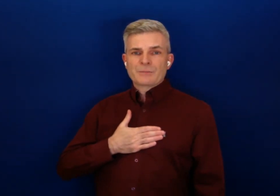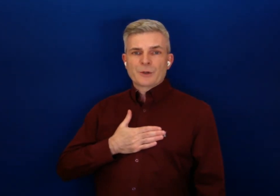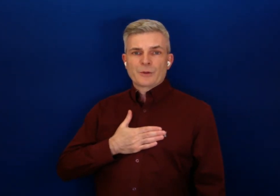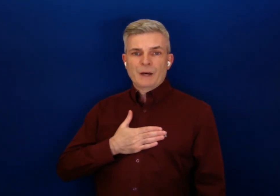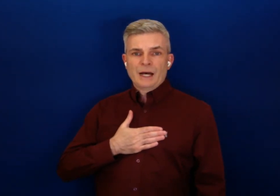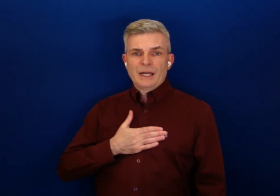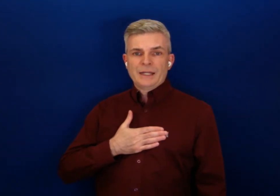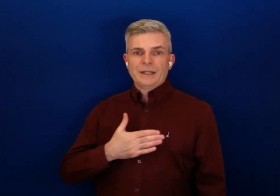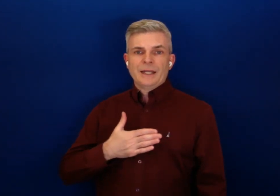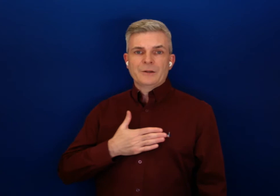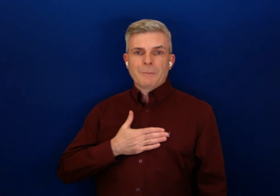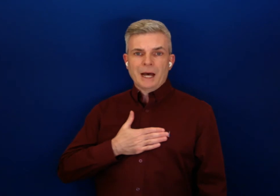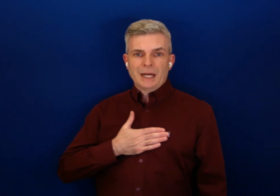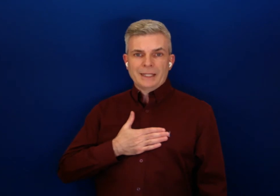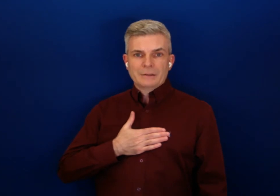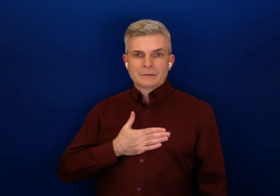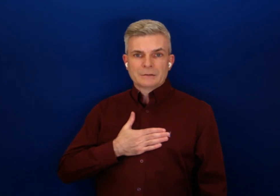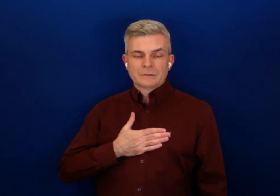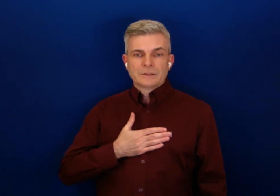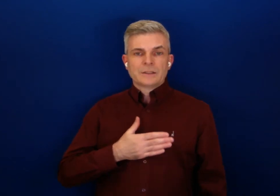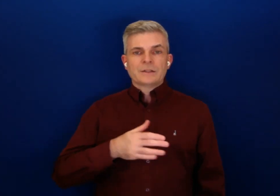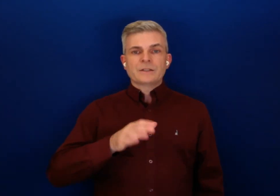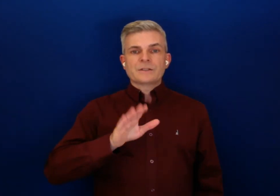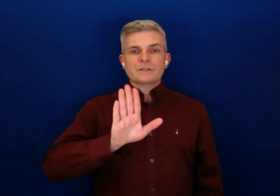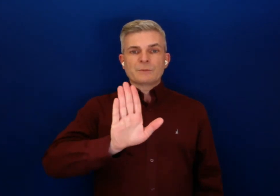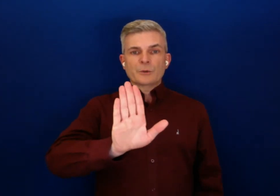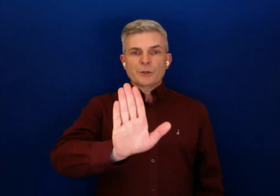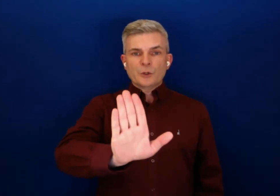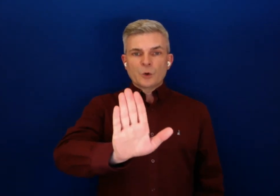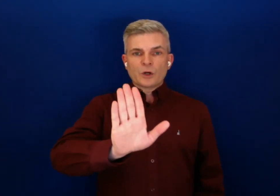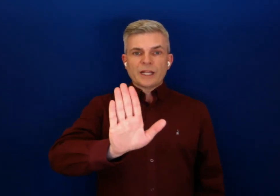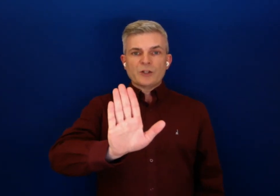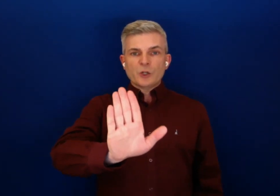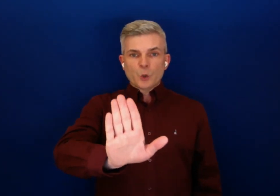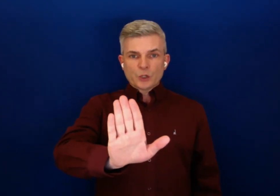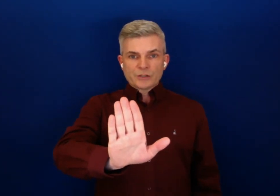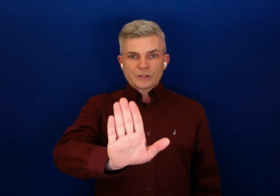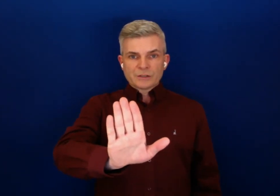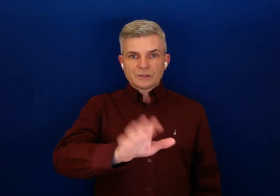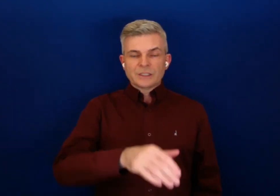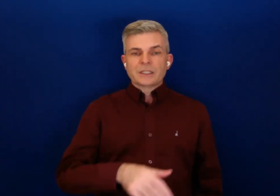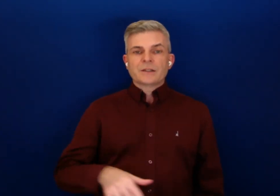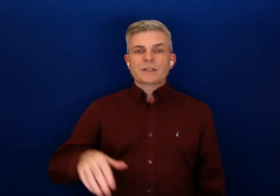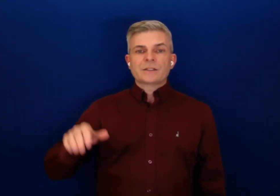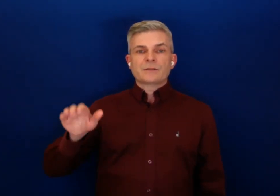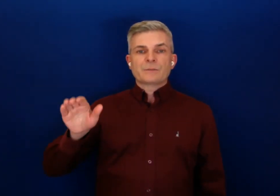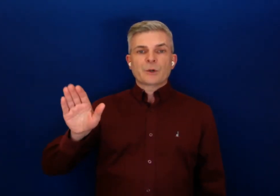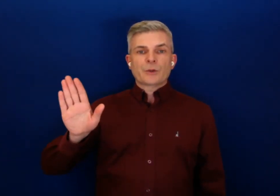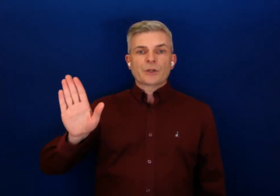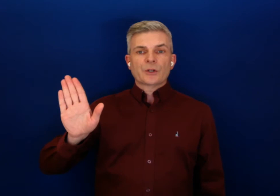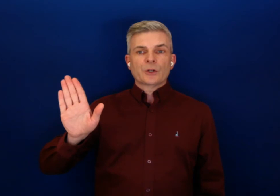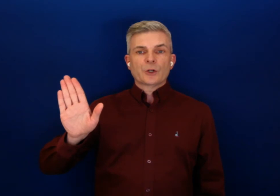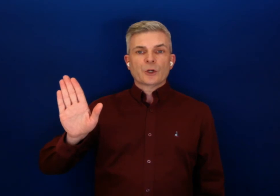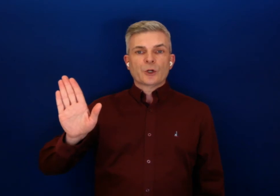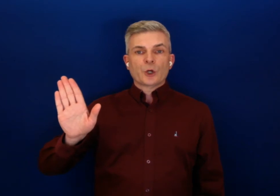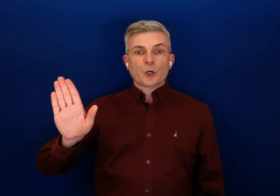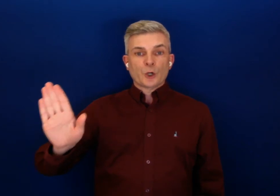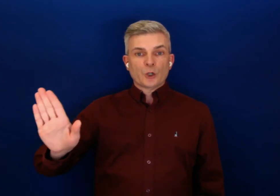both my and mine. This is both your and yours. This is both her